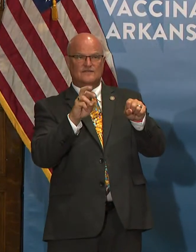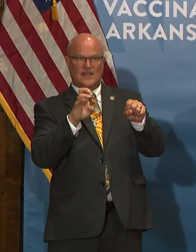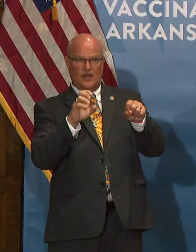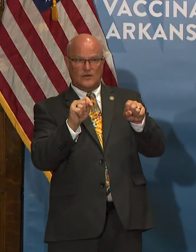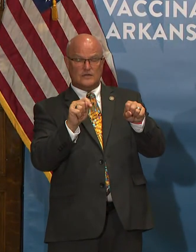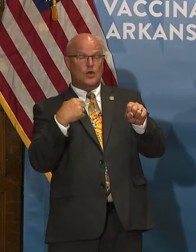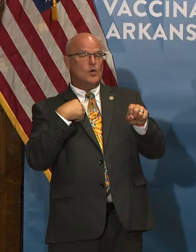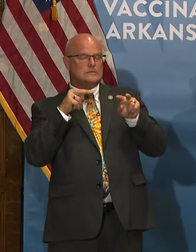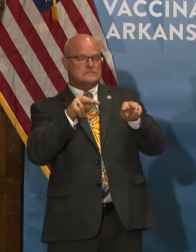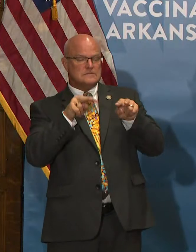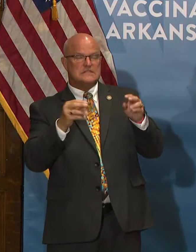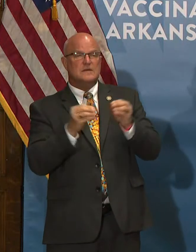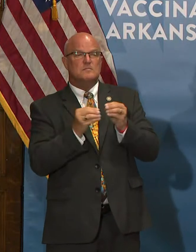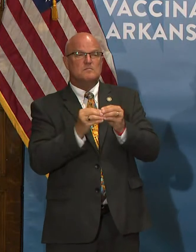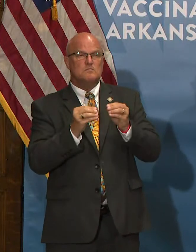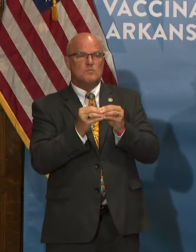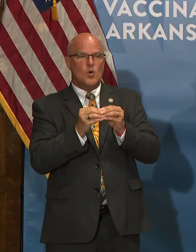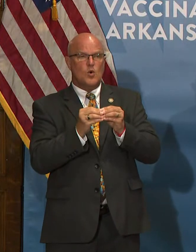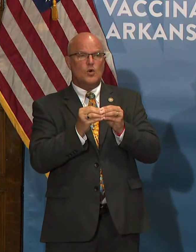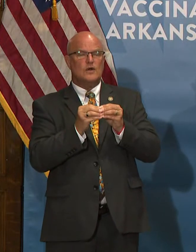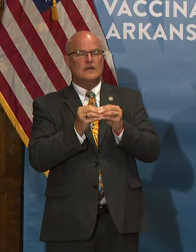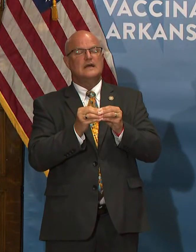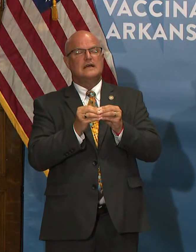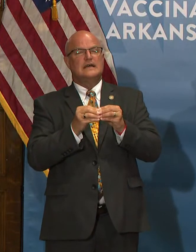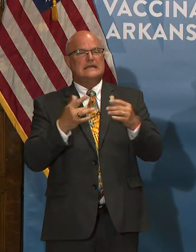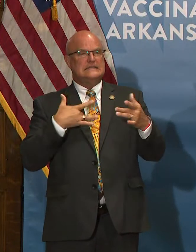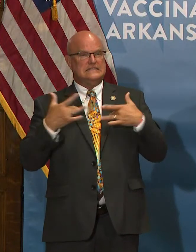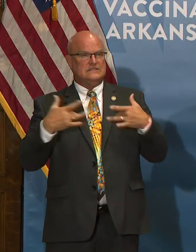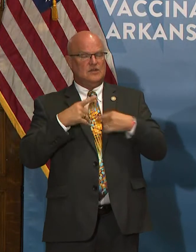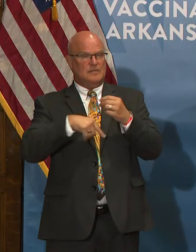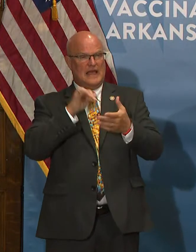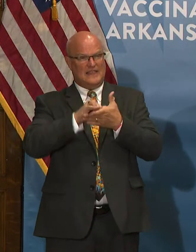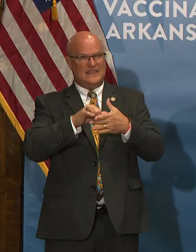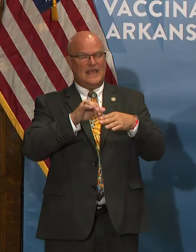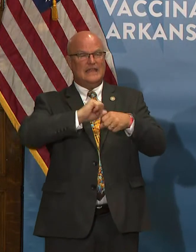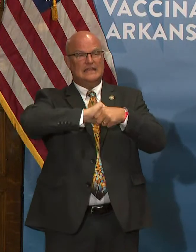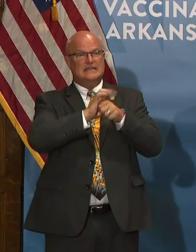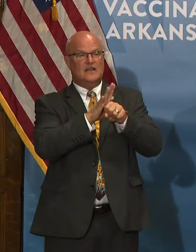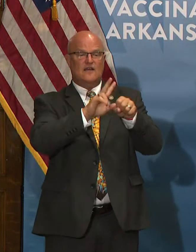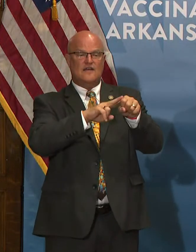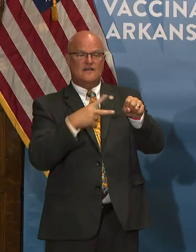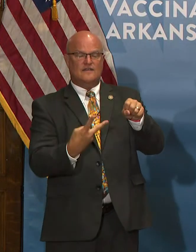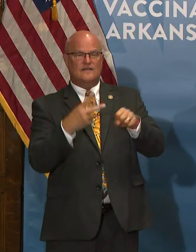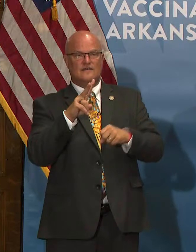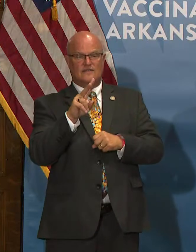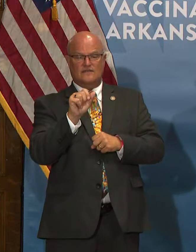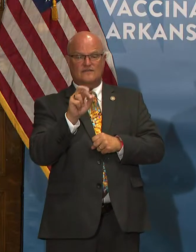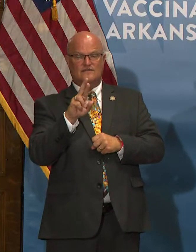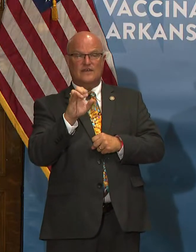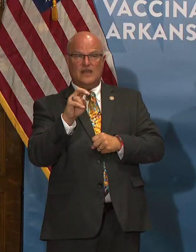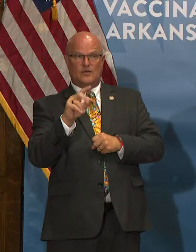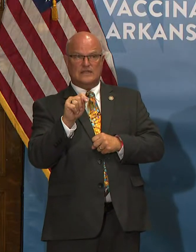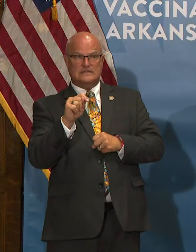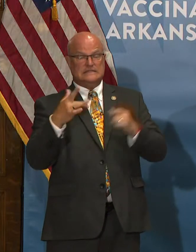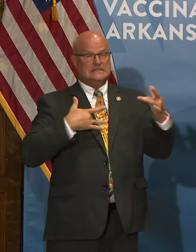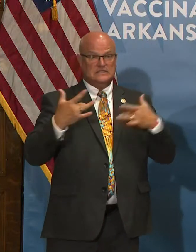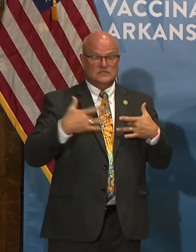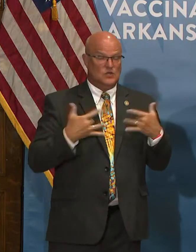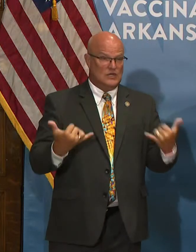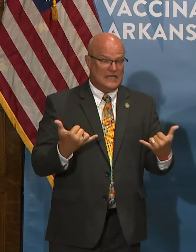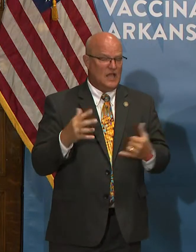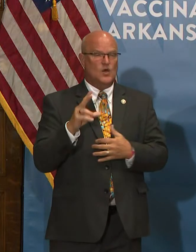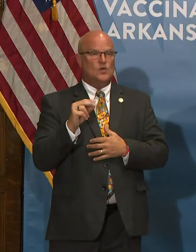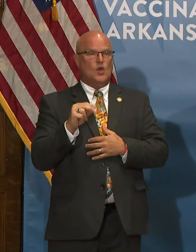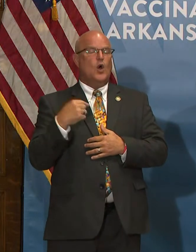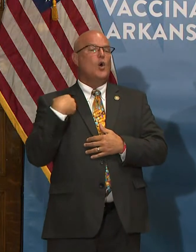more cases or more isolations of that particular variant. I don't think that we need to be concerned about it at this time. We